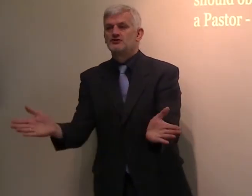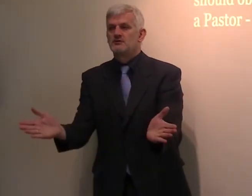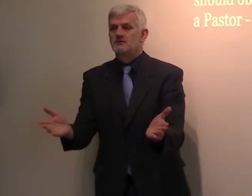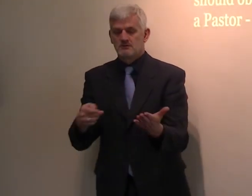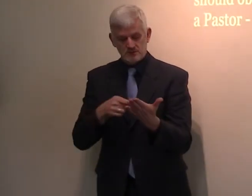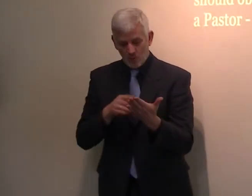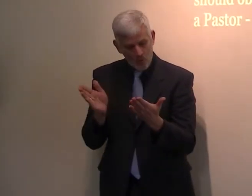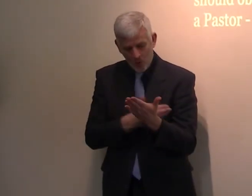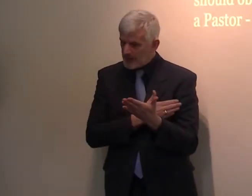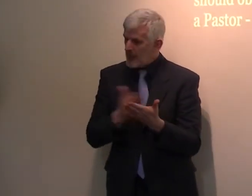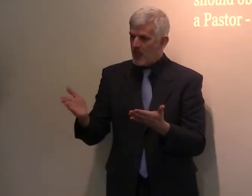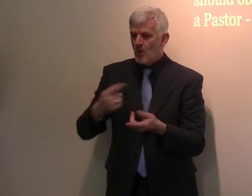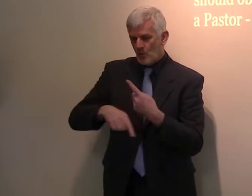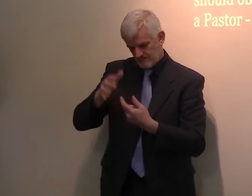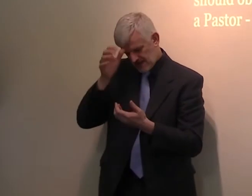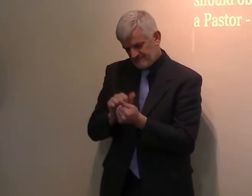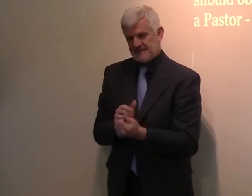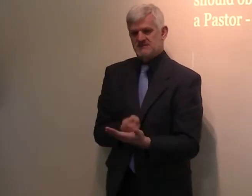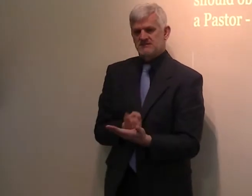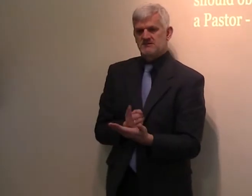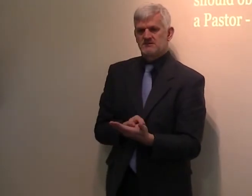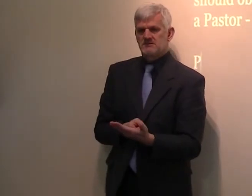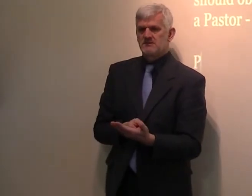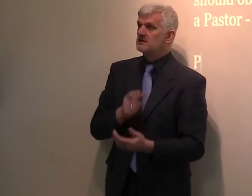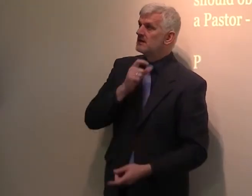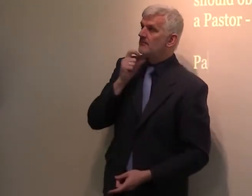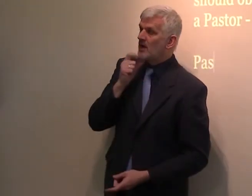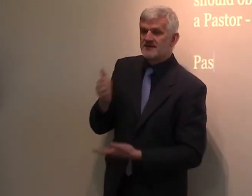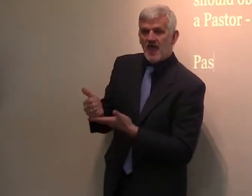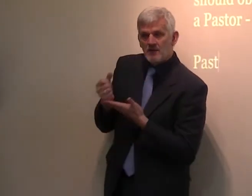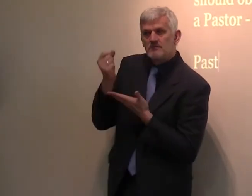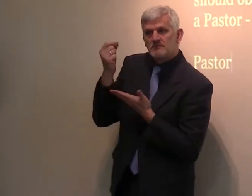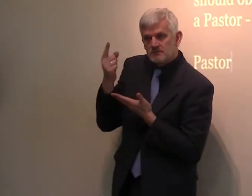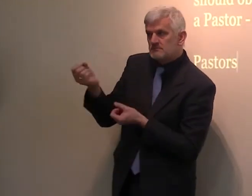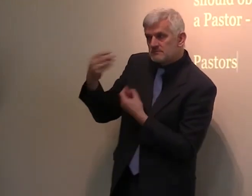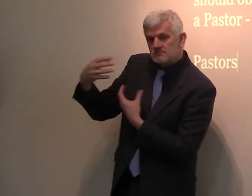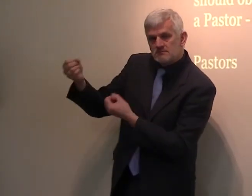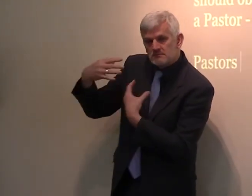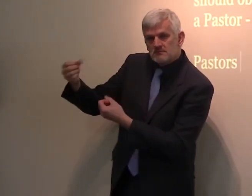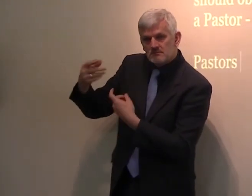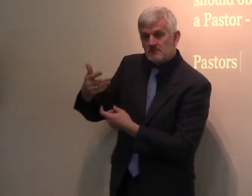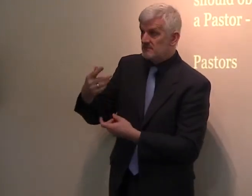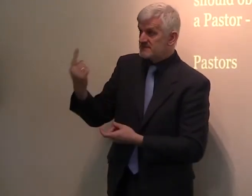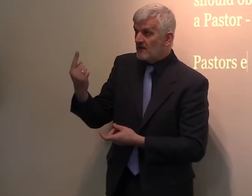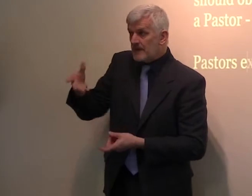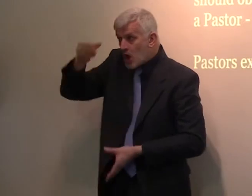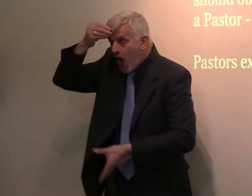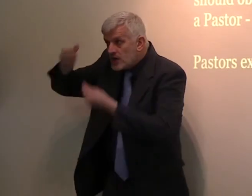believe it. So just pastors are conveying to us, passing to us what they have learned from the Word of God. Isn't that